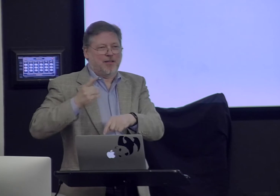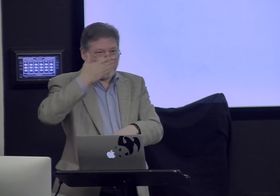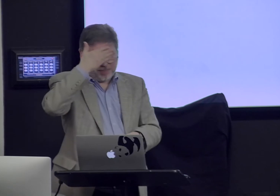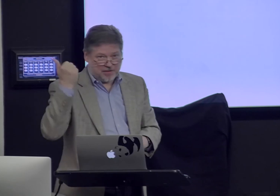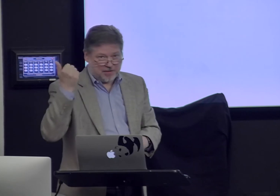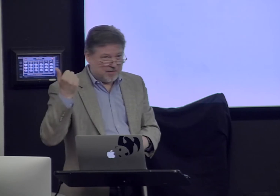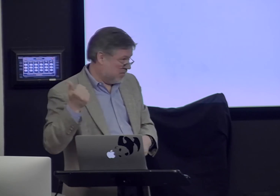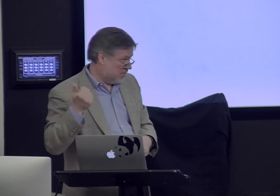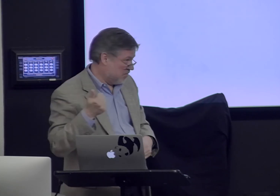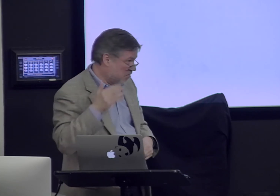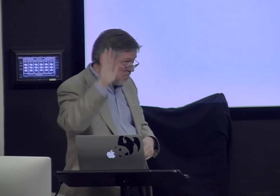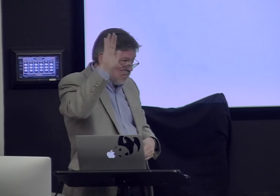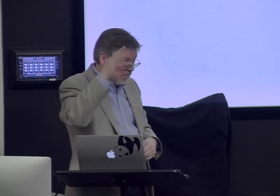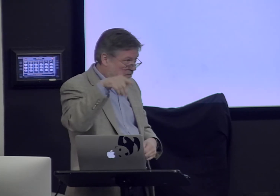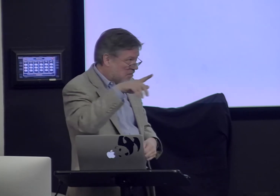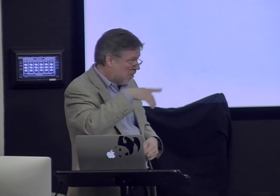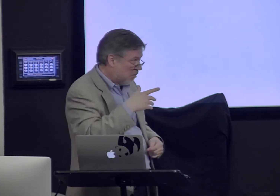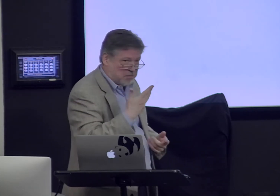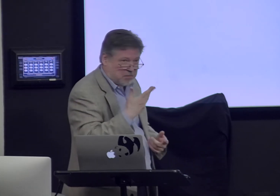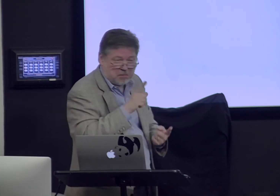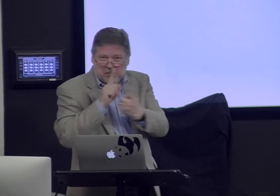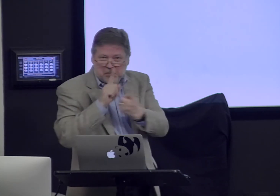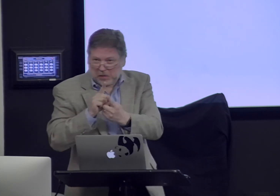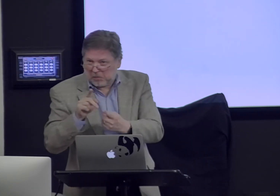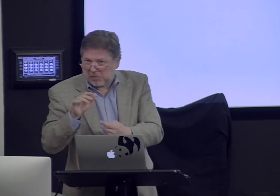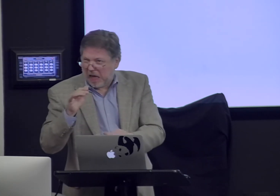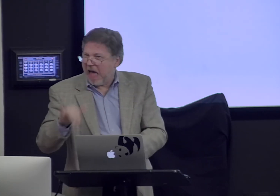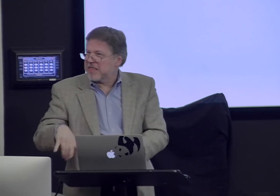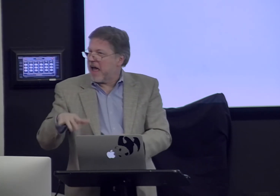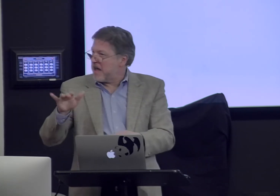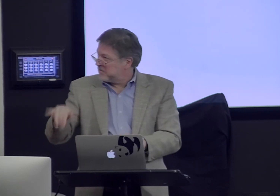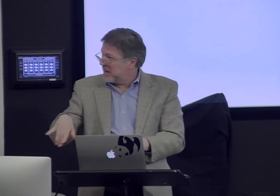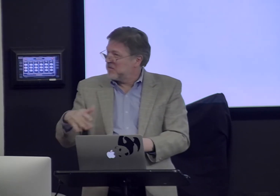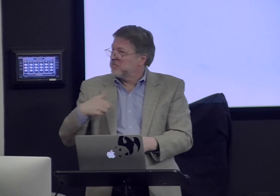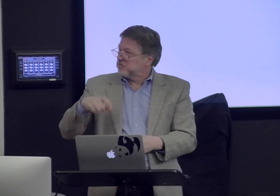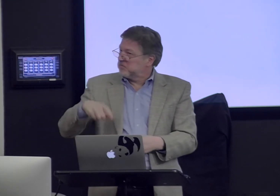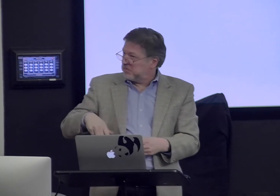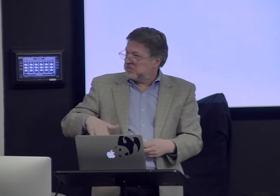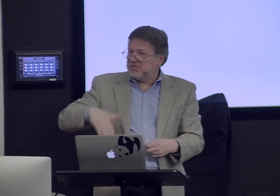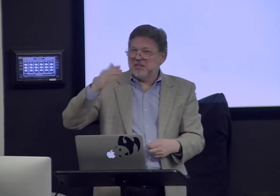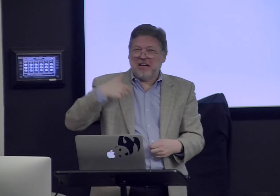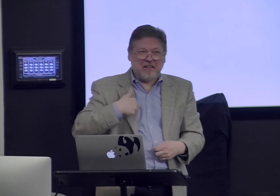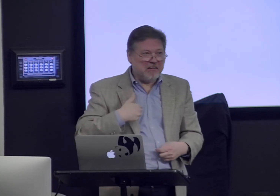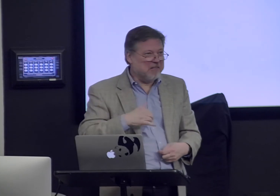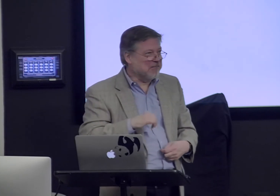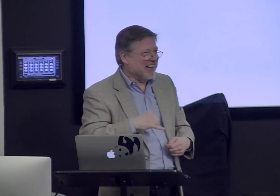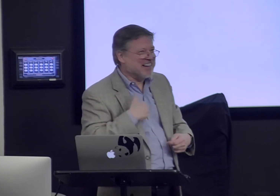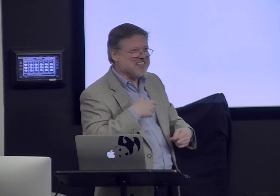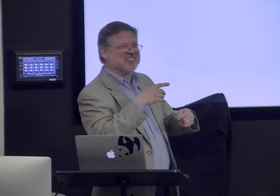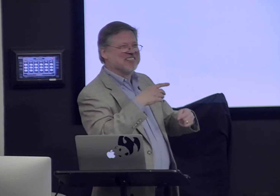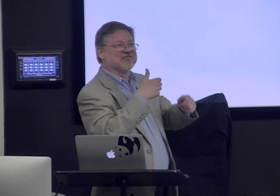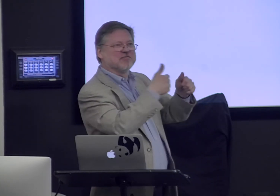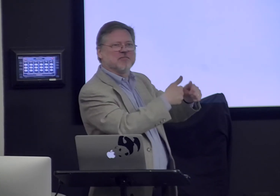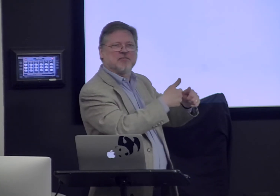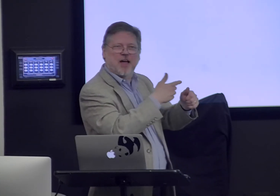Now, as people age, sometimes we forget signs that we used to use when we were kids, or if we move to a new